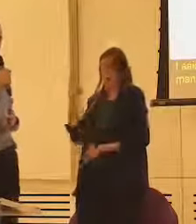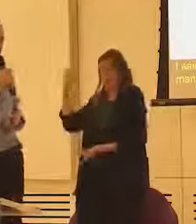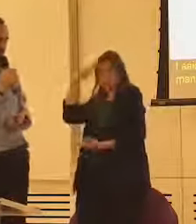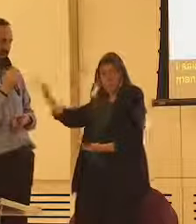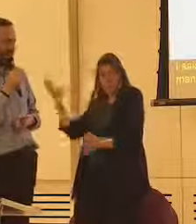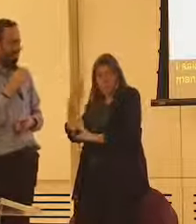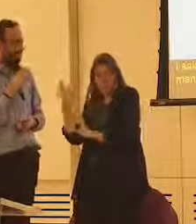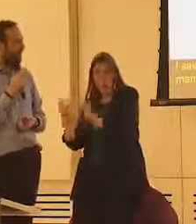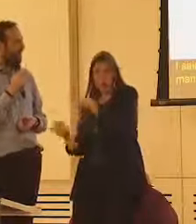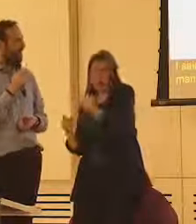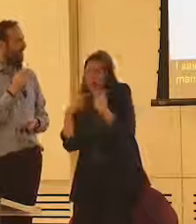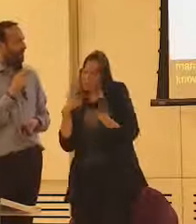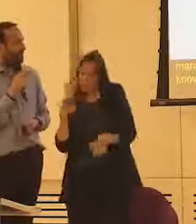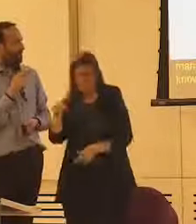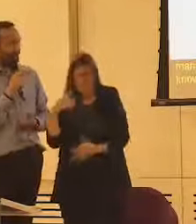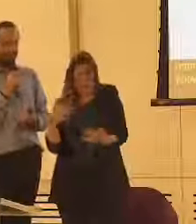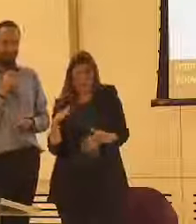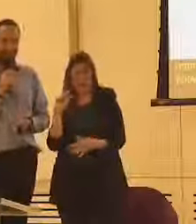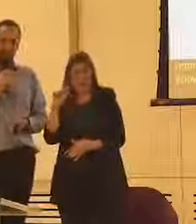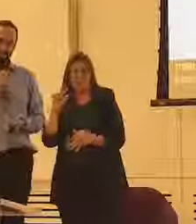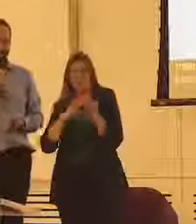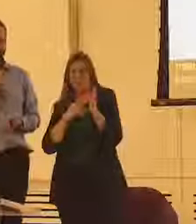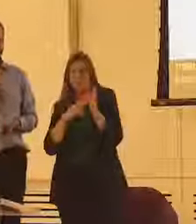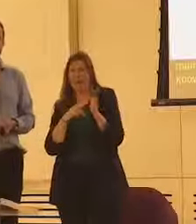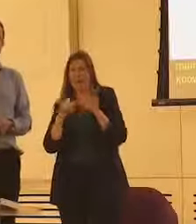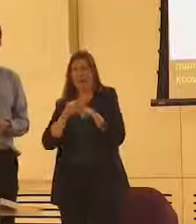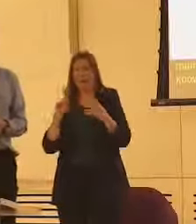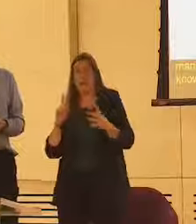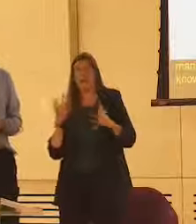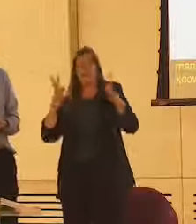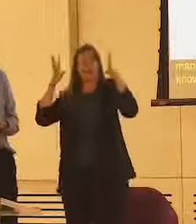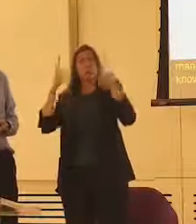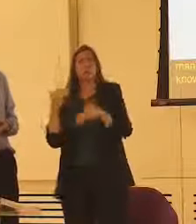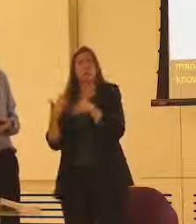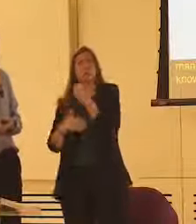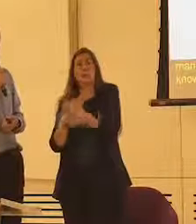bit manic. Which it turns out is how my life goes to this day.